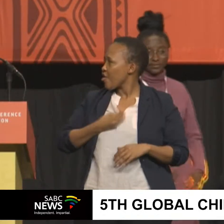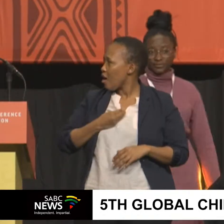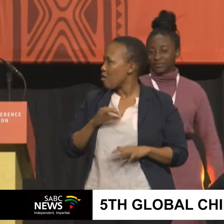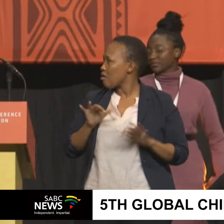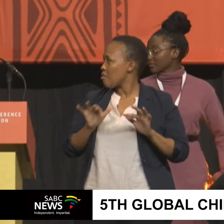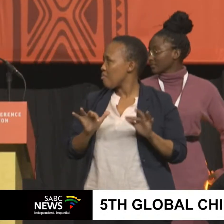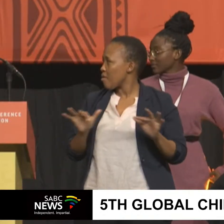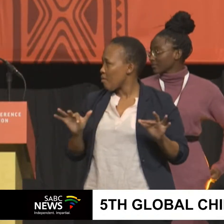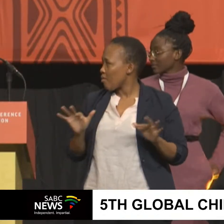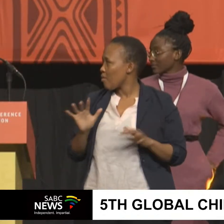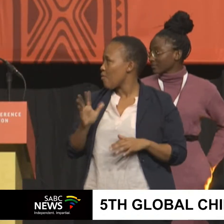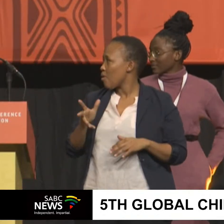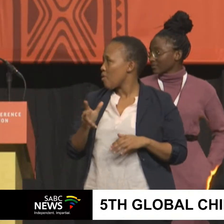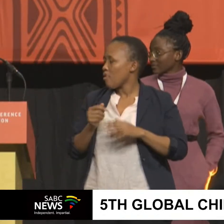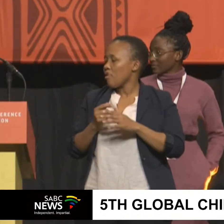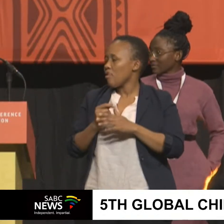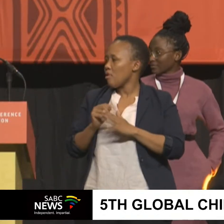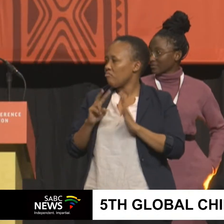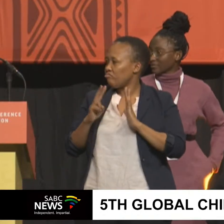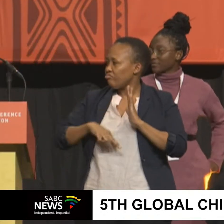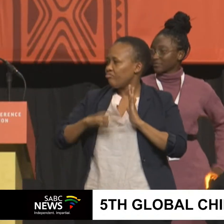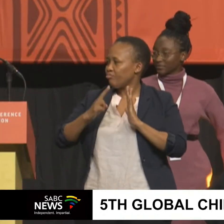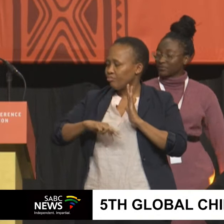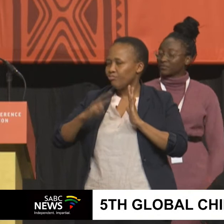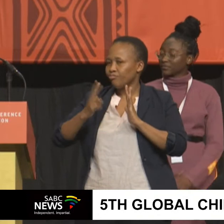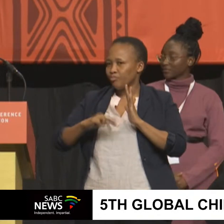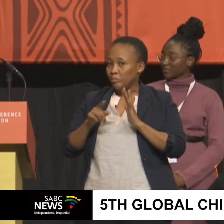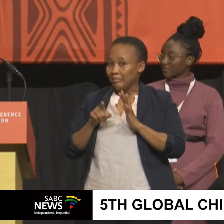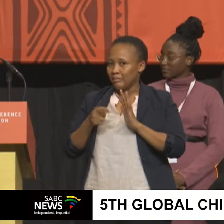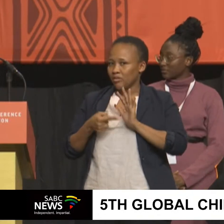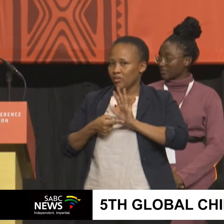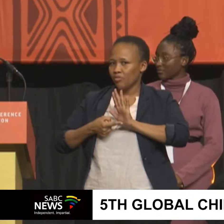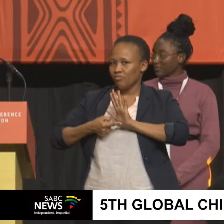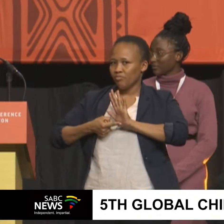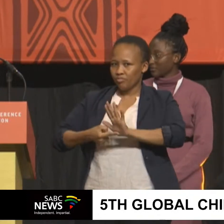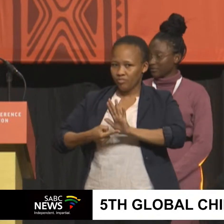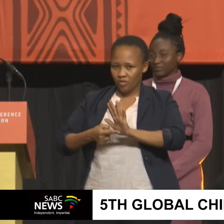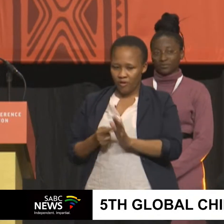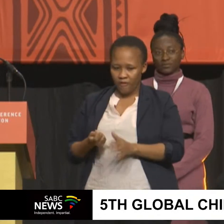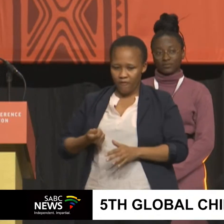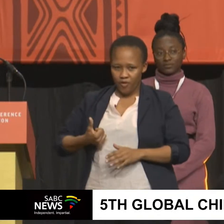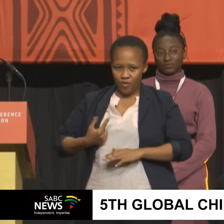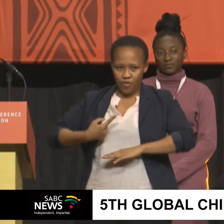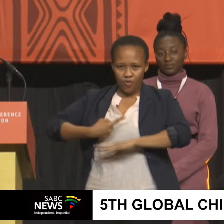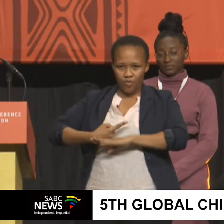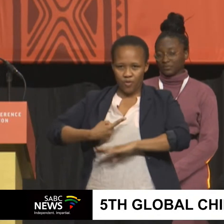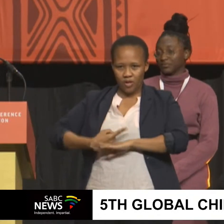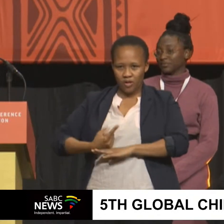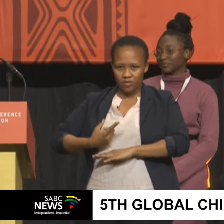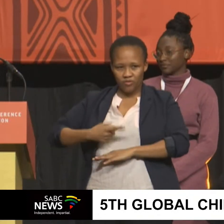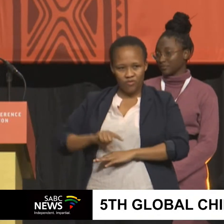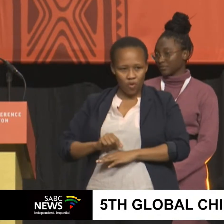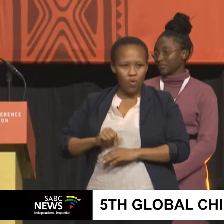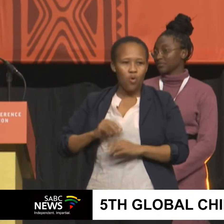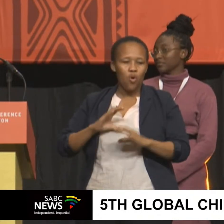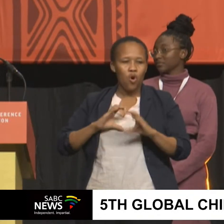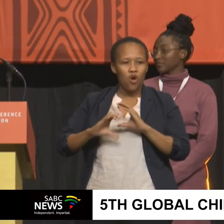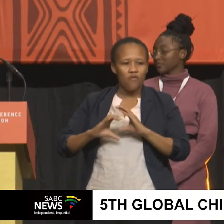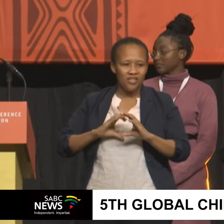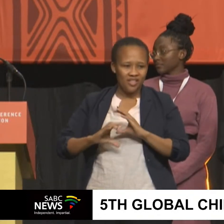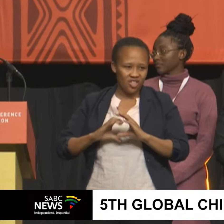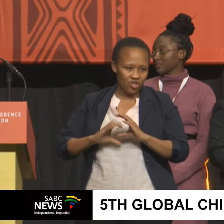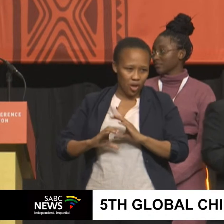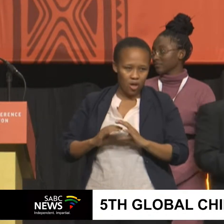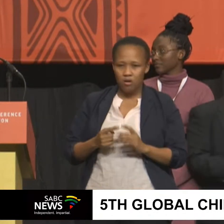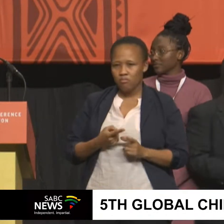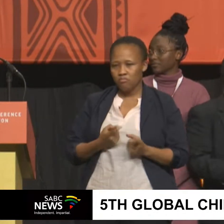going to read out. And this is an expression of the past 2 days of conversations on